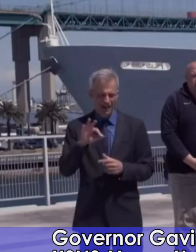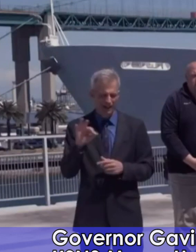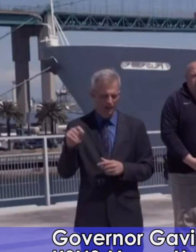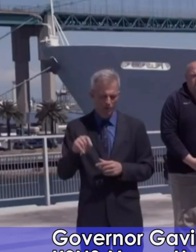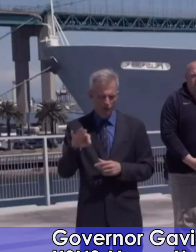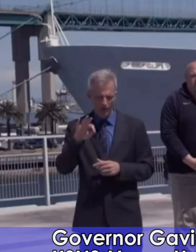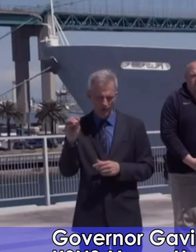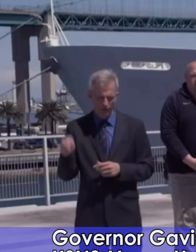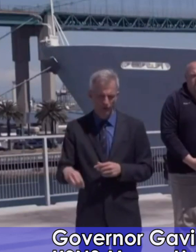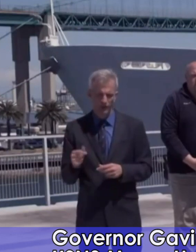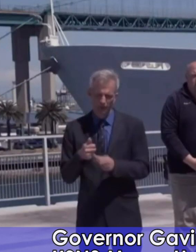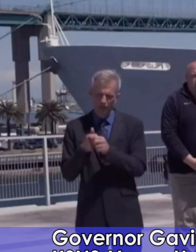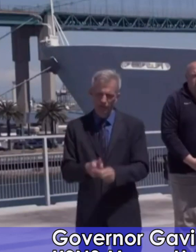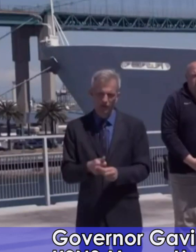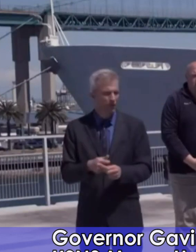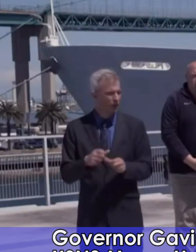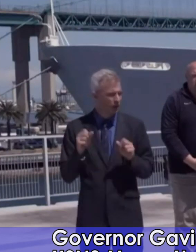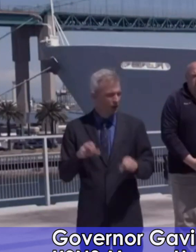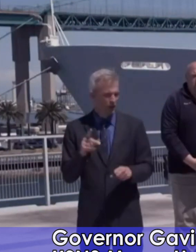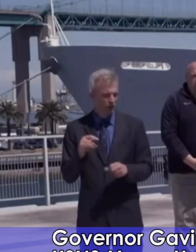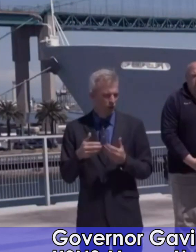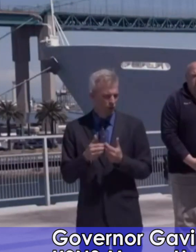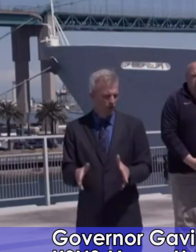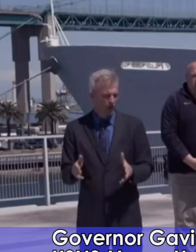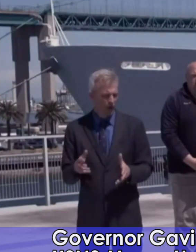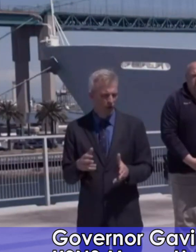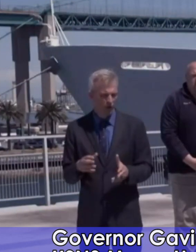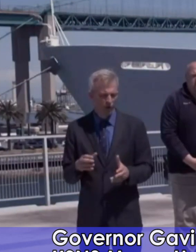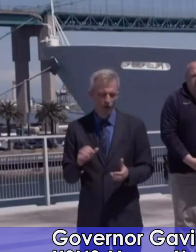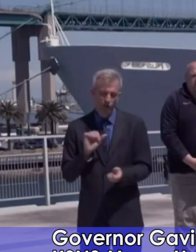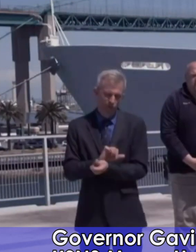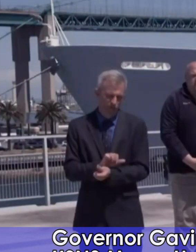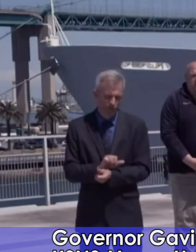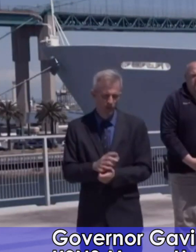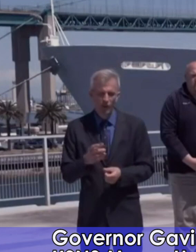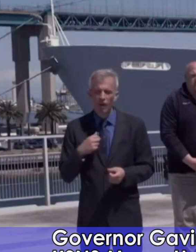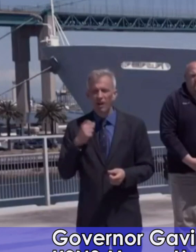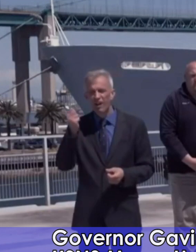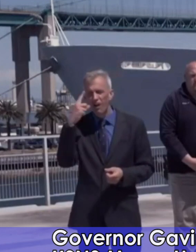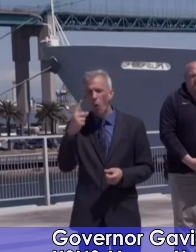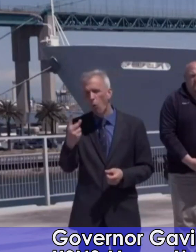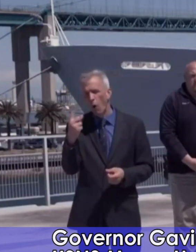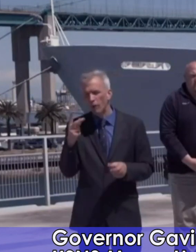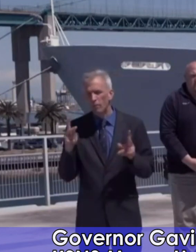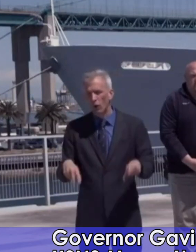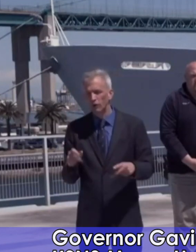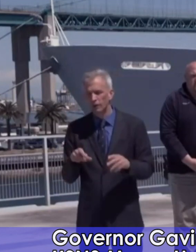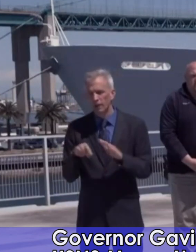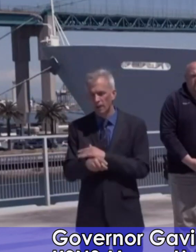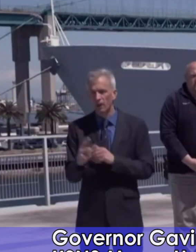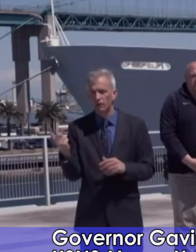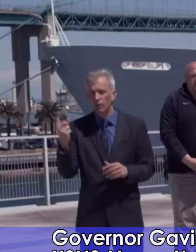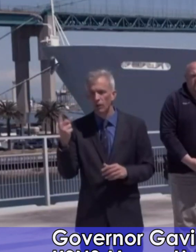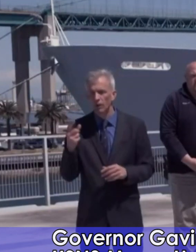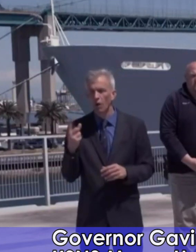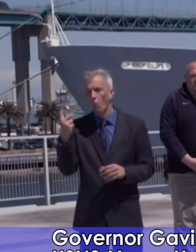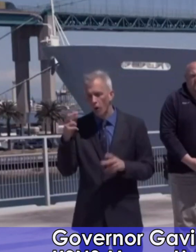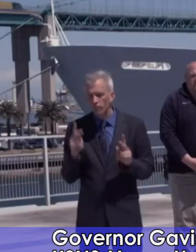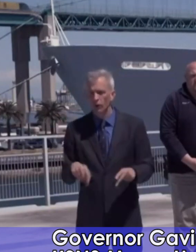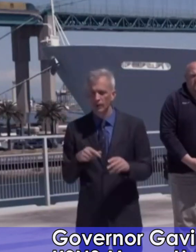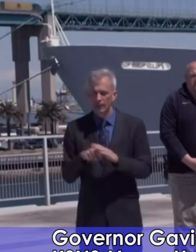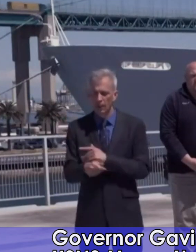if anybody is an outlier, because one person can be a super spreader. One person can kill someone. One person can kill themselves.